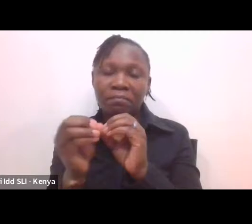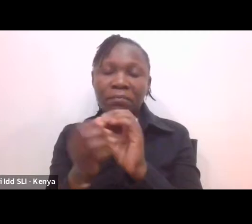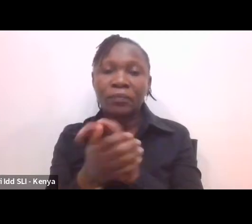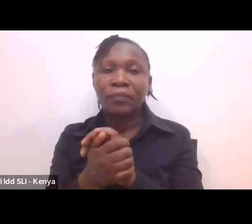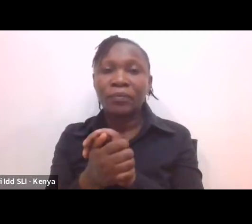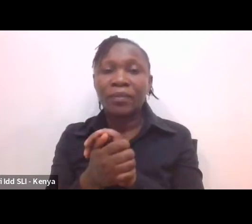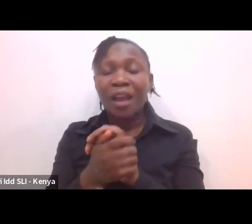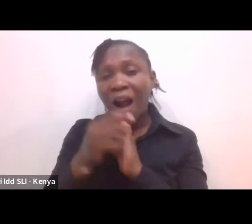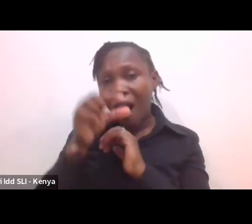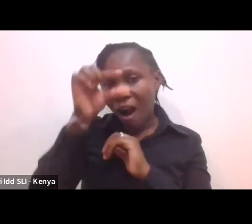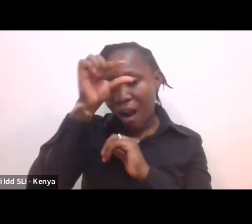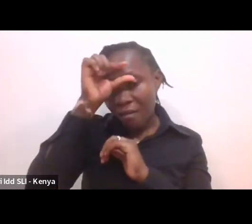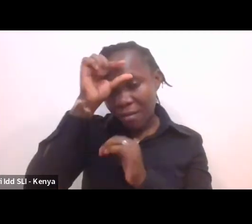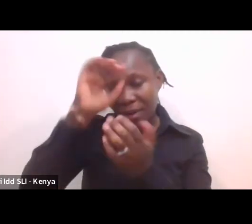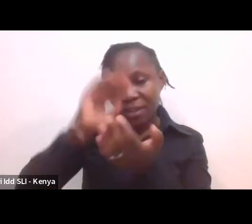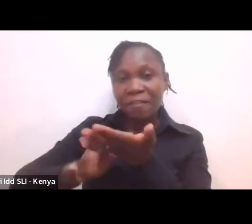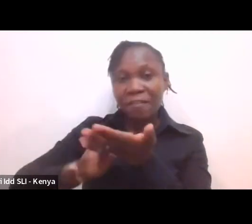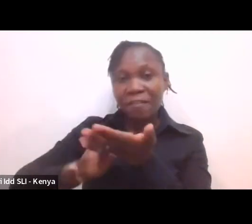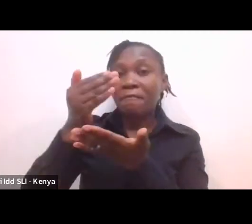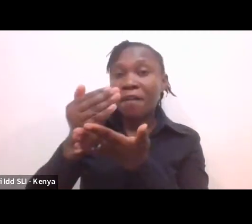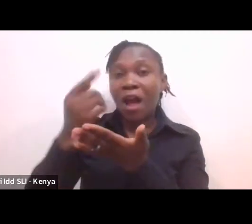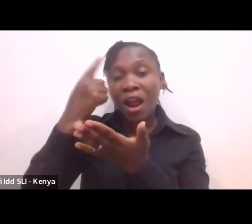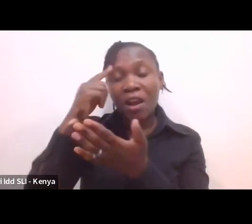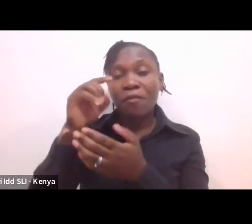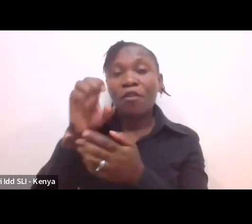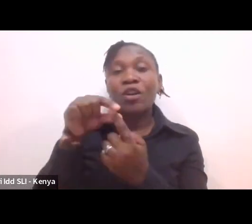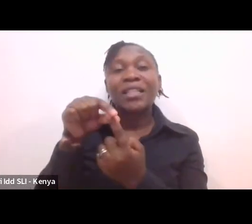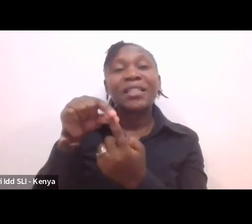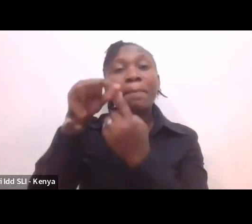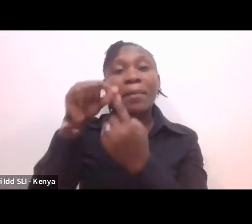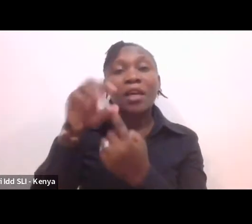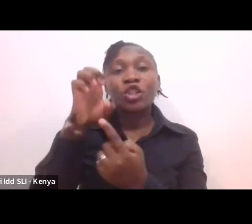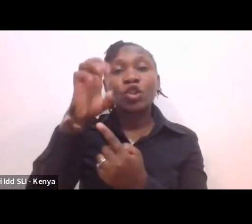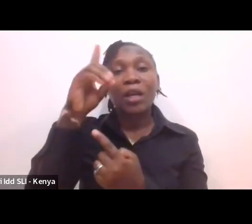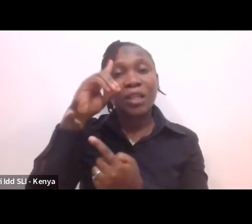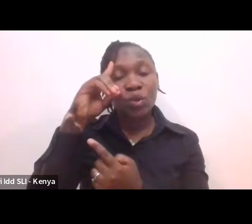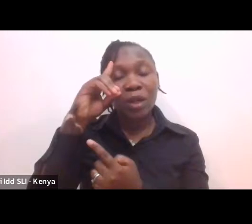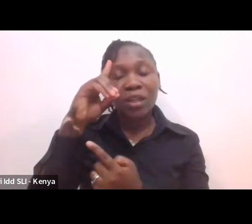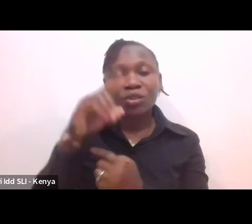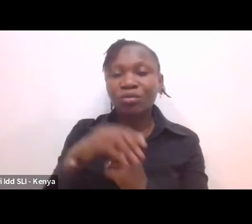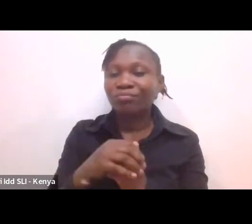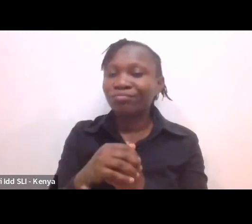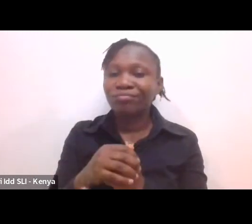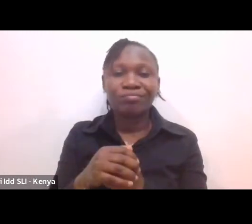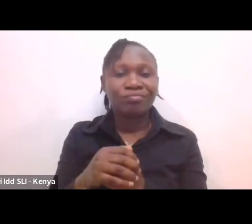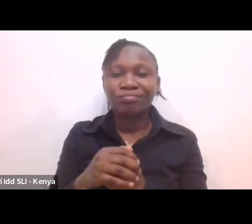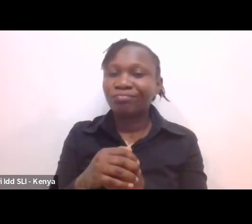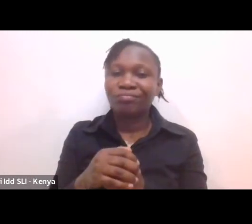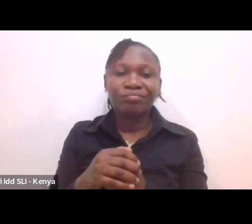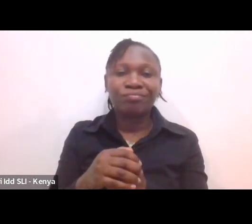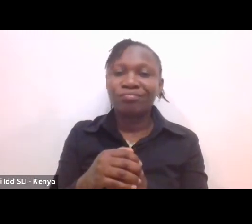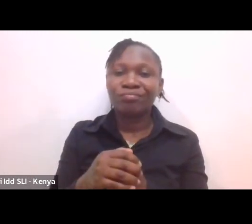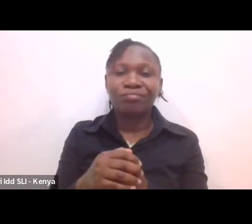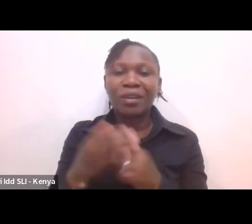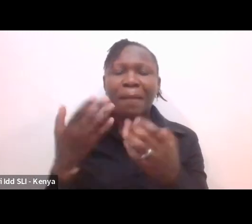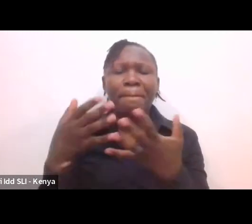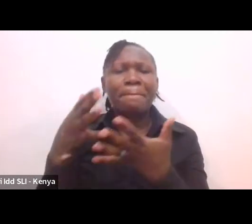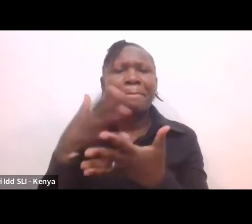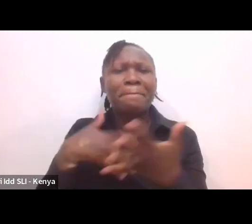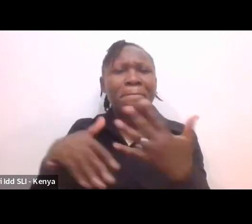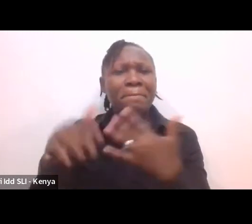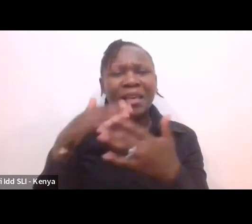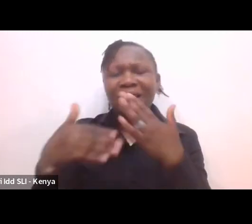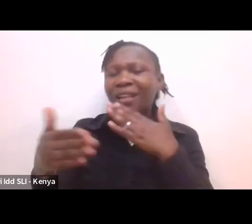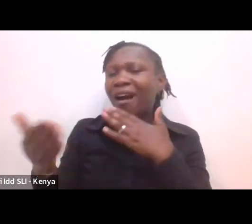Government funding for special education maxed out long ago. Teachers and